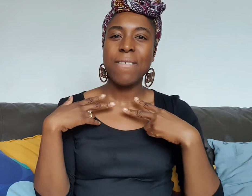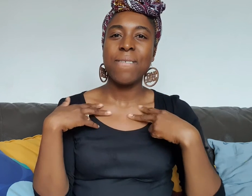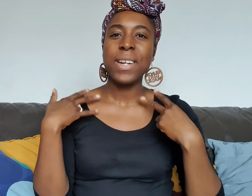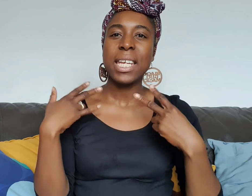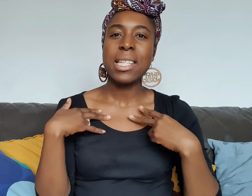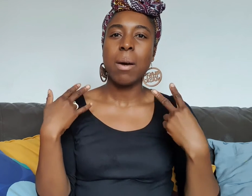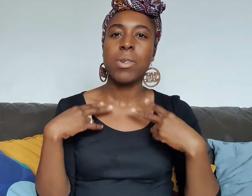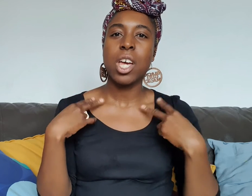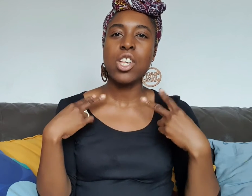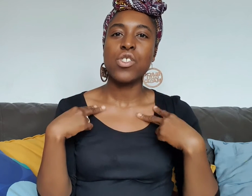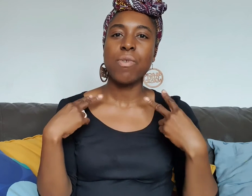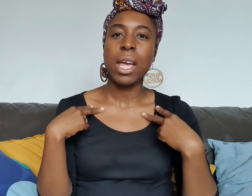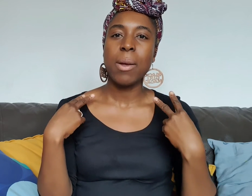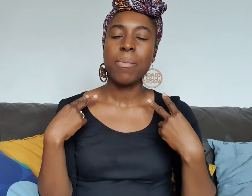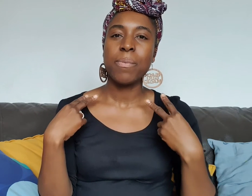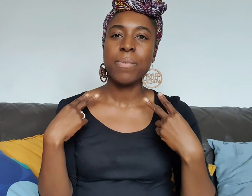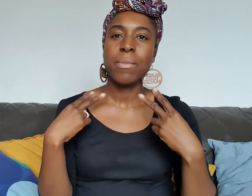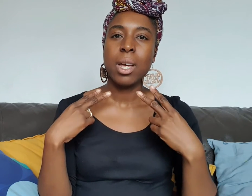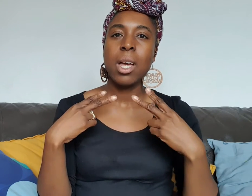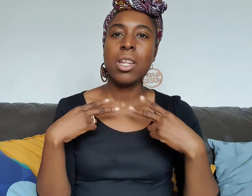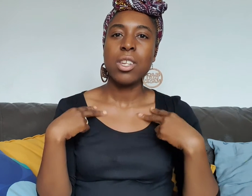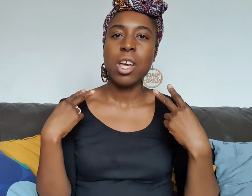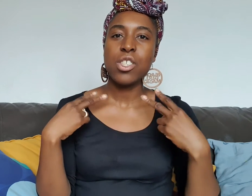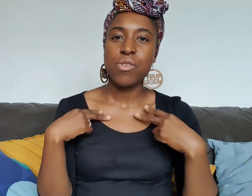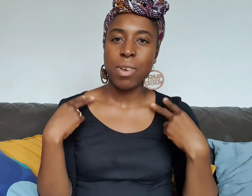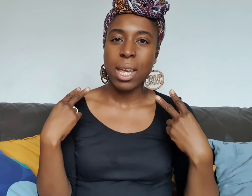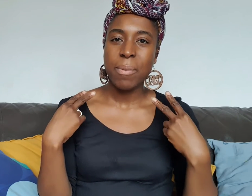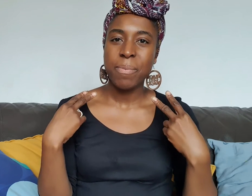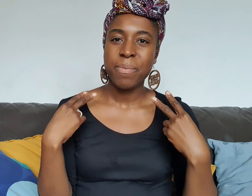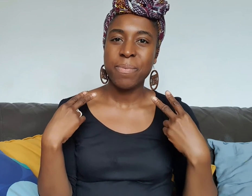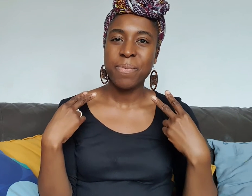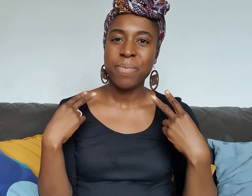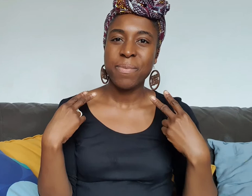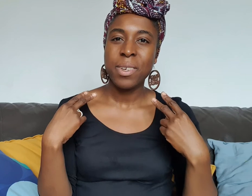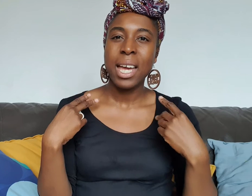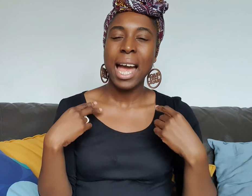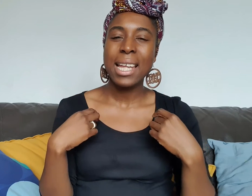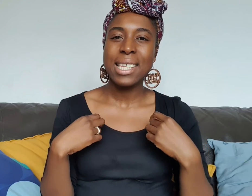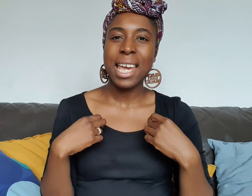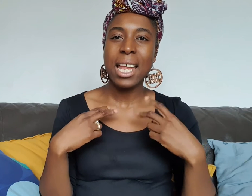flick it up nursery. Nursery. Nursery. And again.